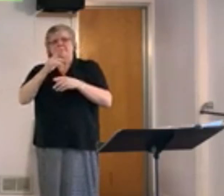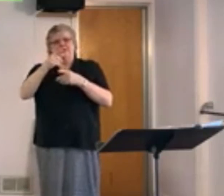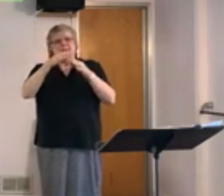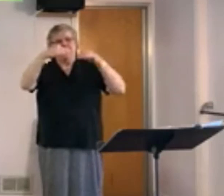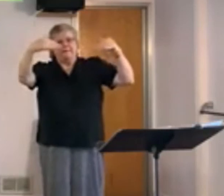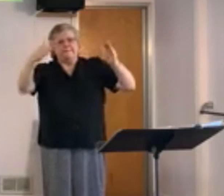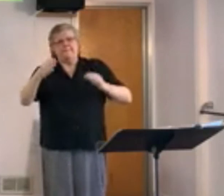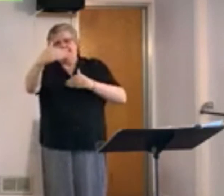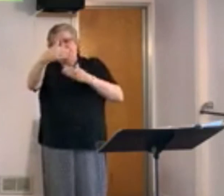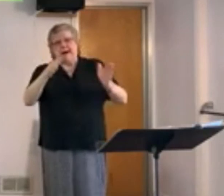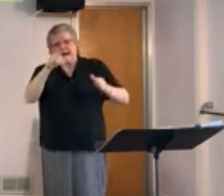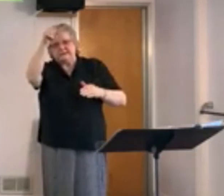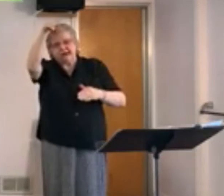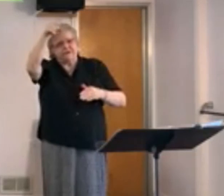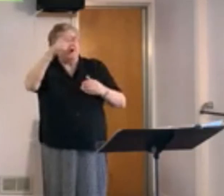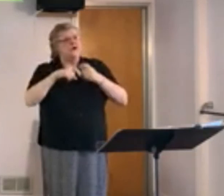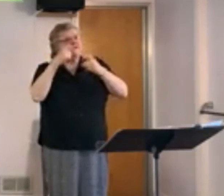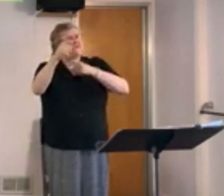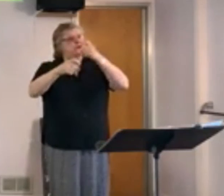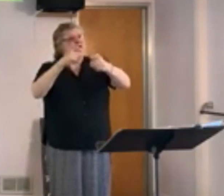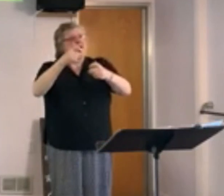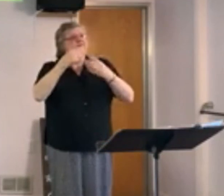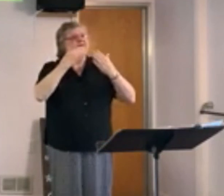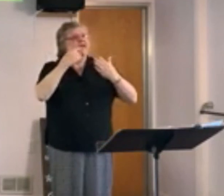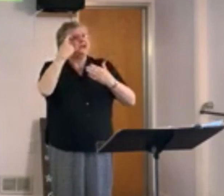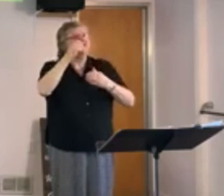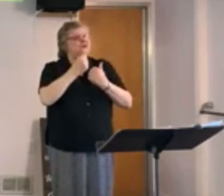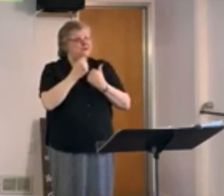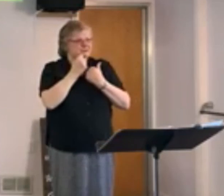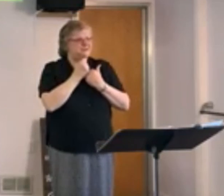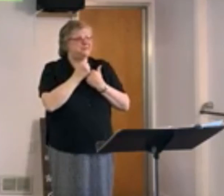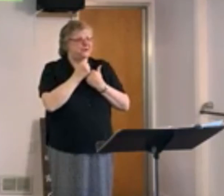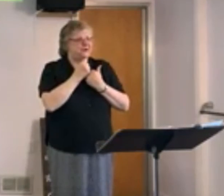box with your offering. Thank you for your support, and for handing the